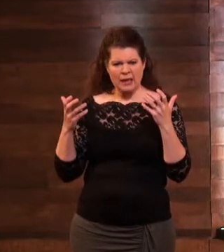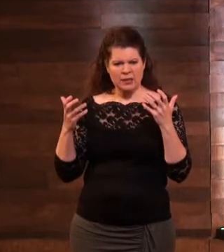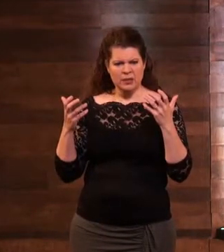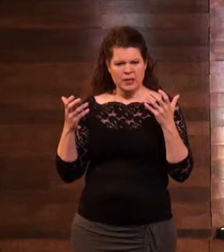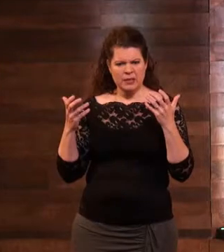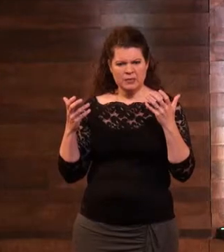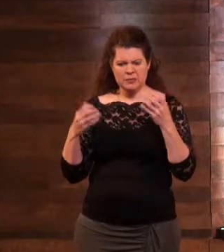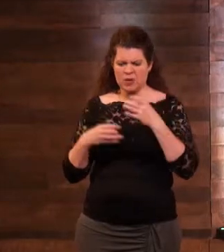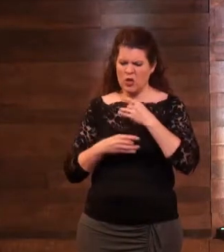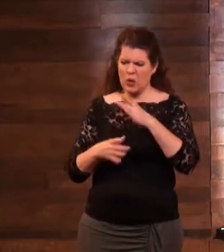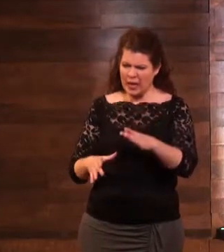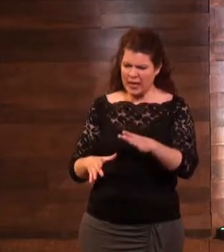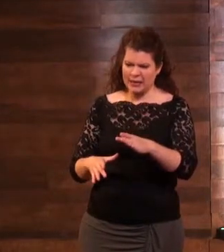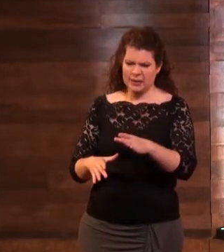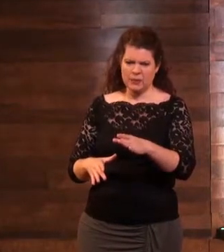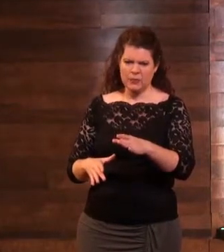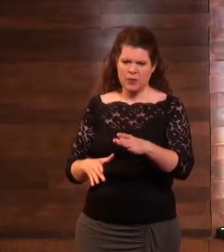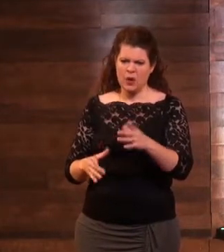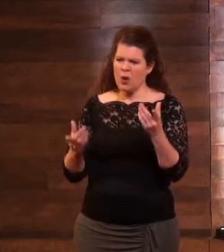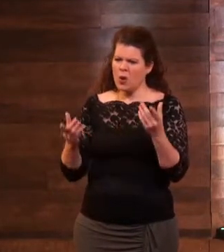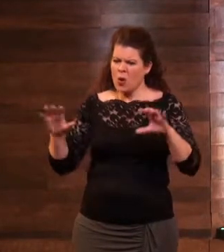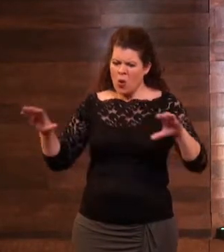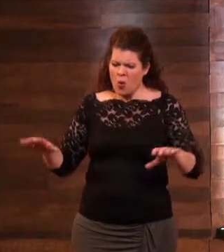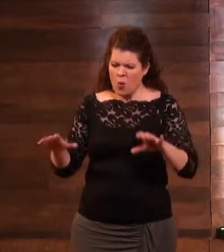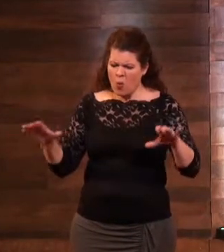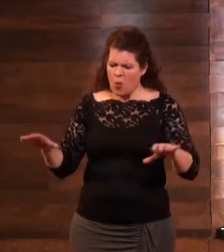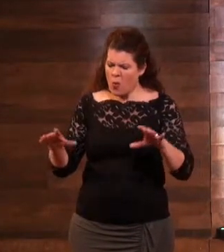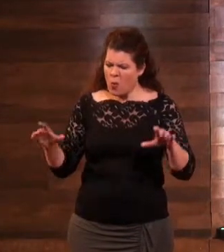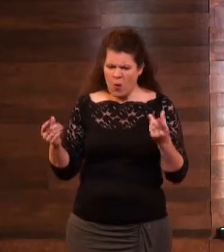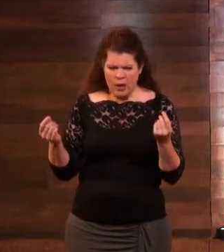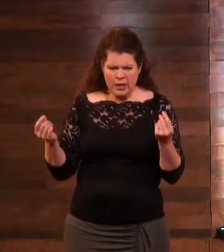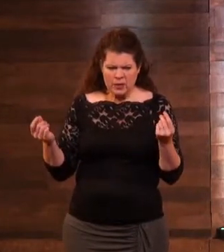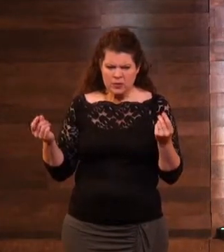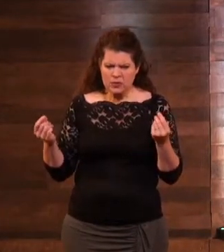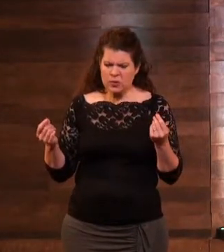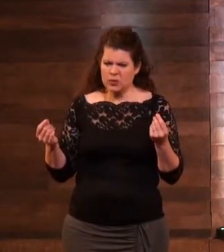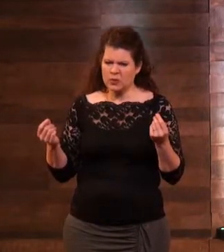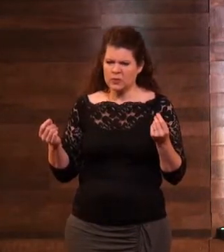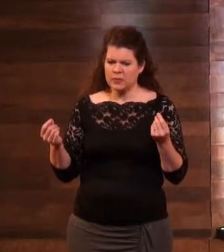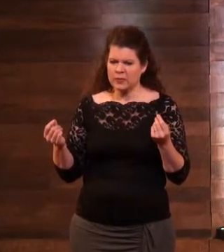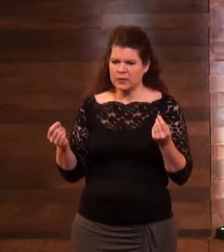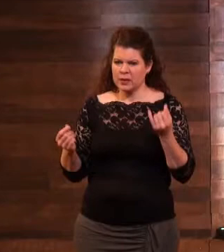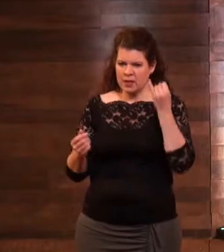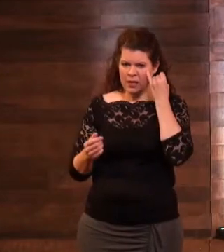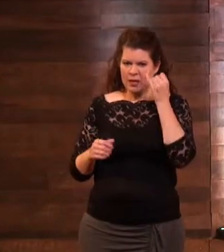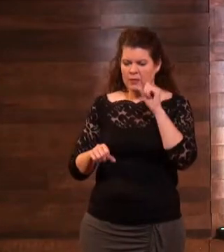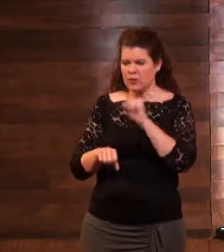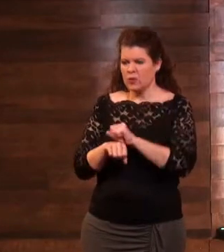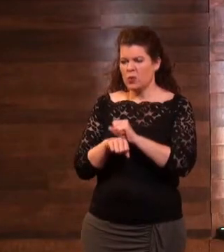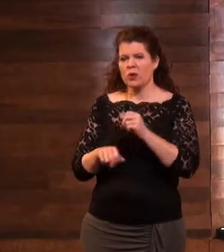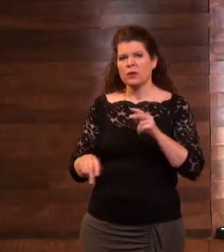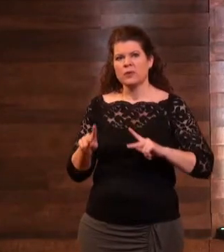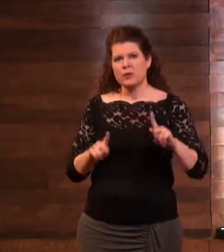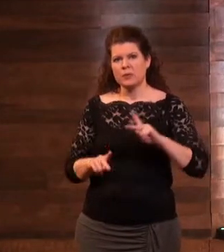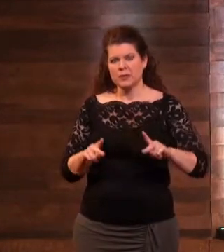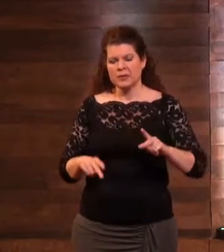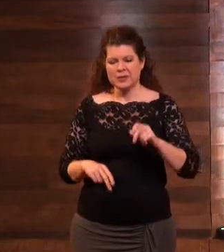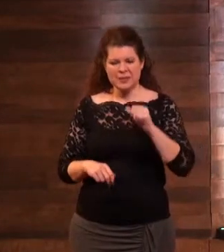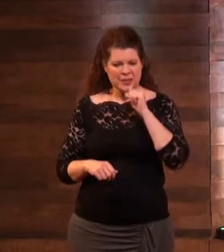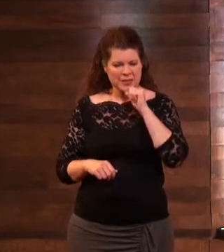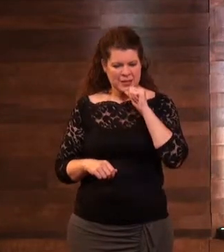So what are you supposed to do if you're a Christian and you work for someone who's not as smart as you